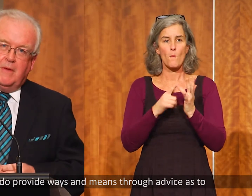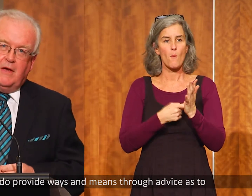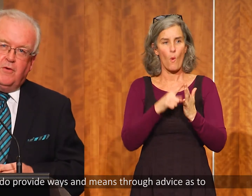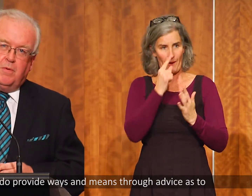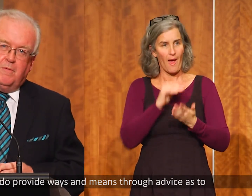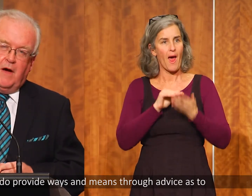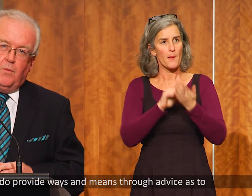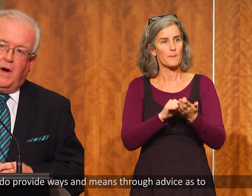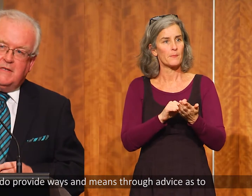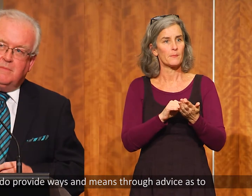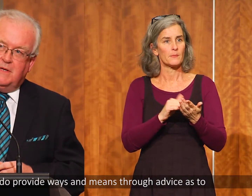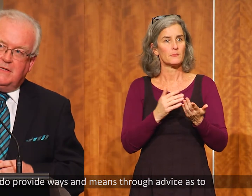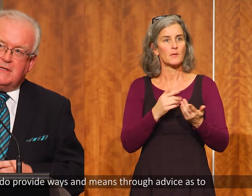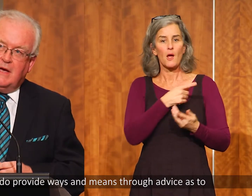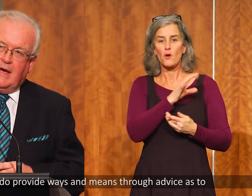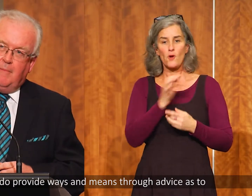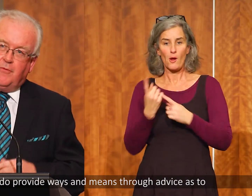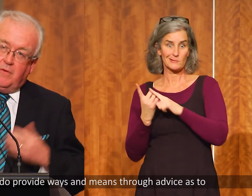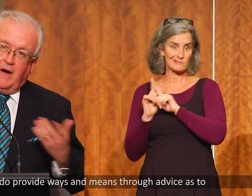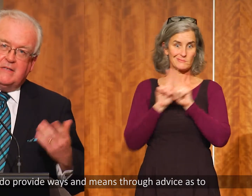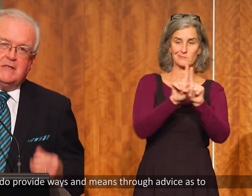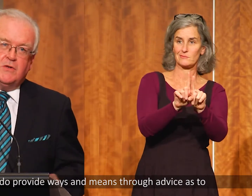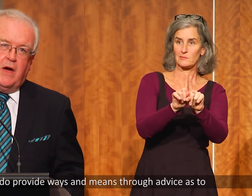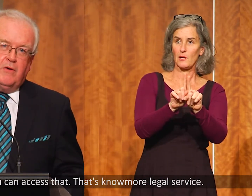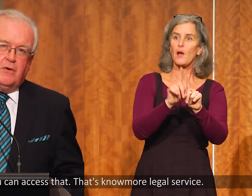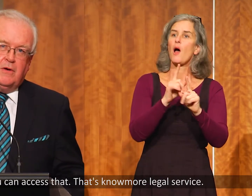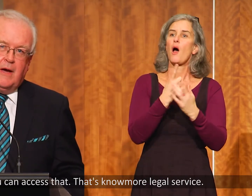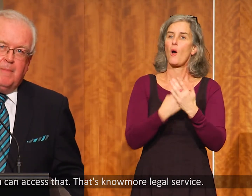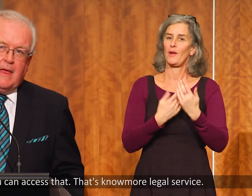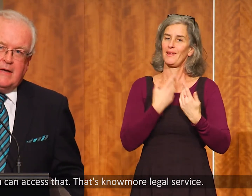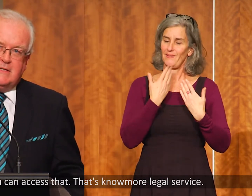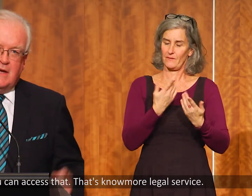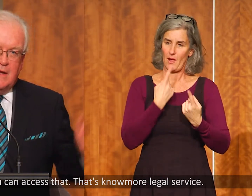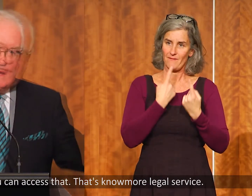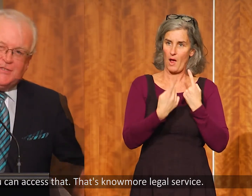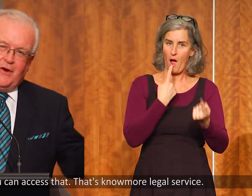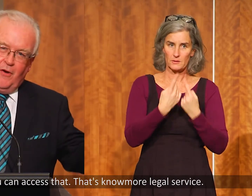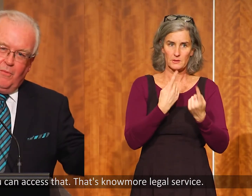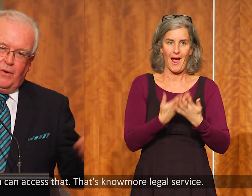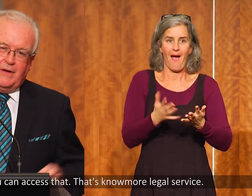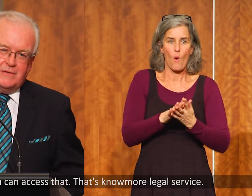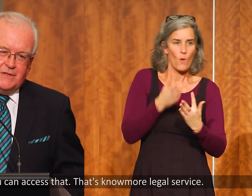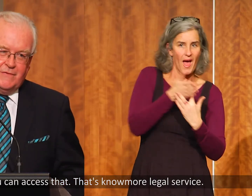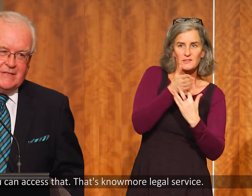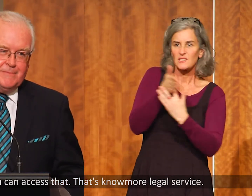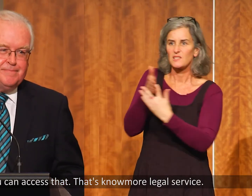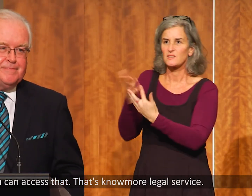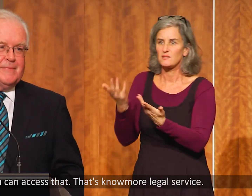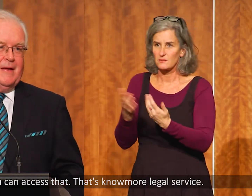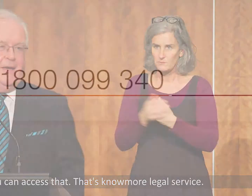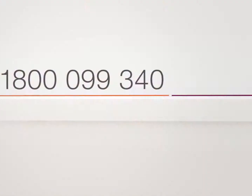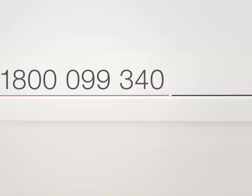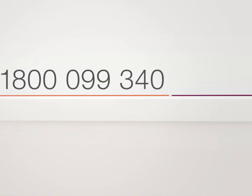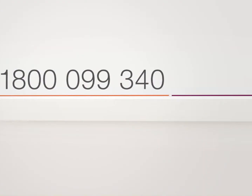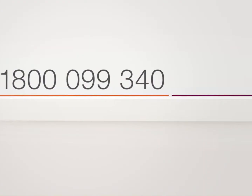people, but they do provide ways and means through advice as to how you can access that. That's Know More legal service.